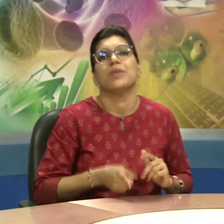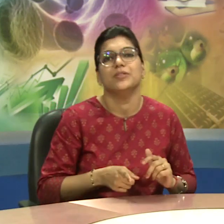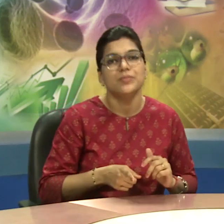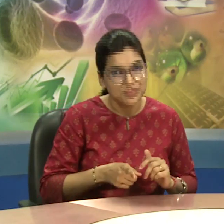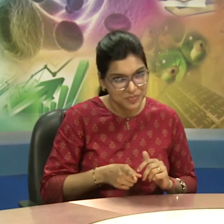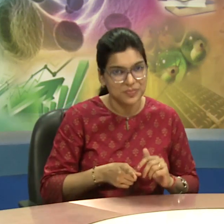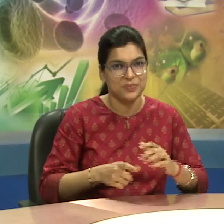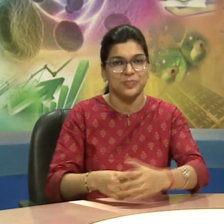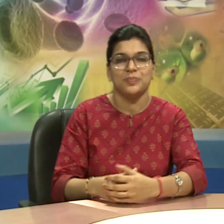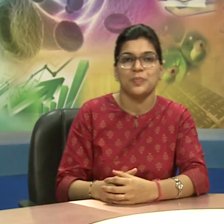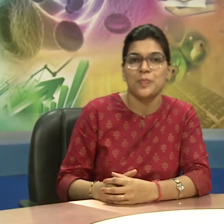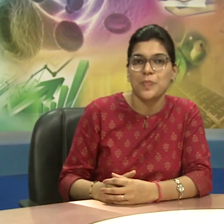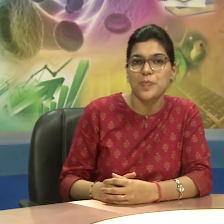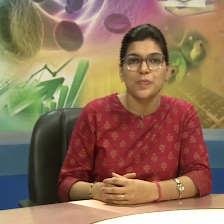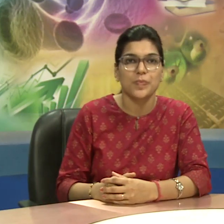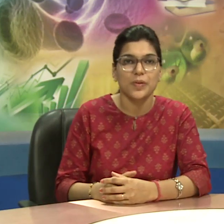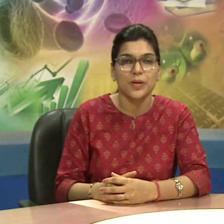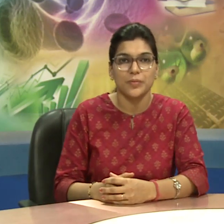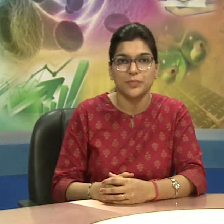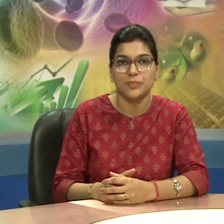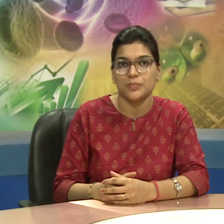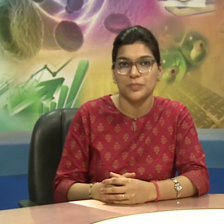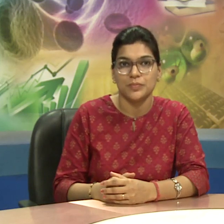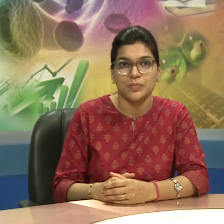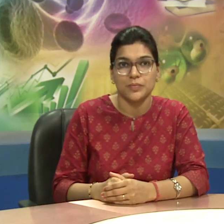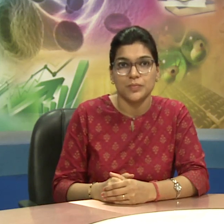No one can suppress the consumer.